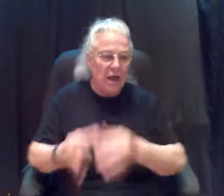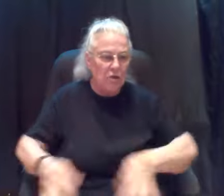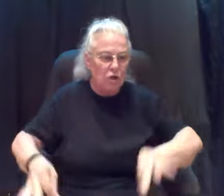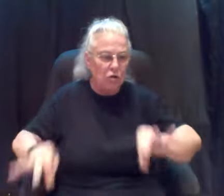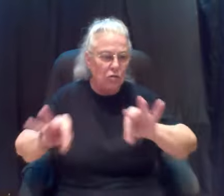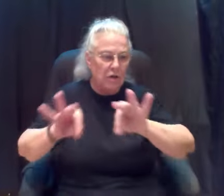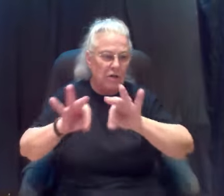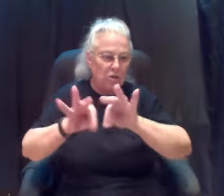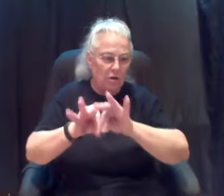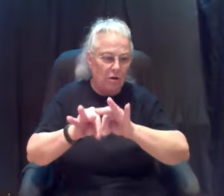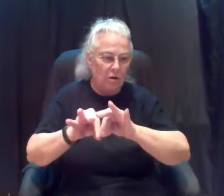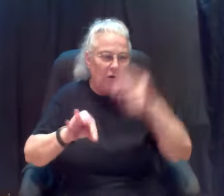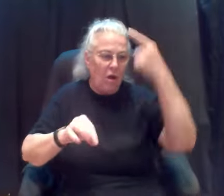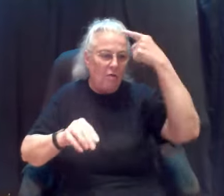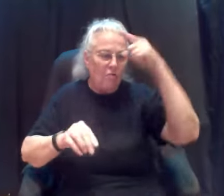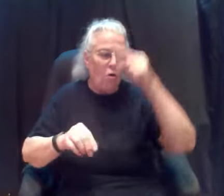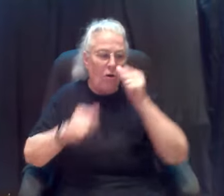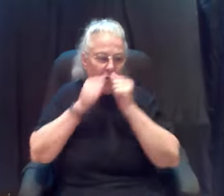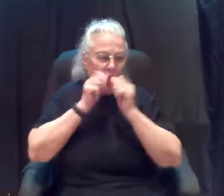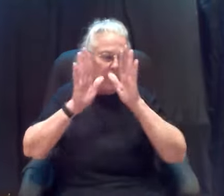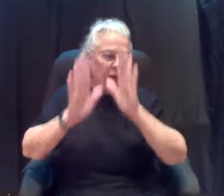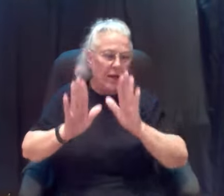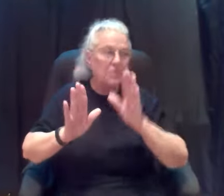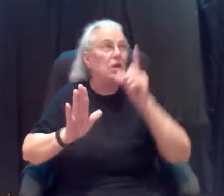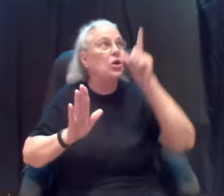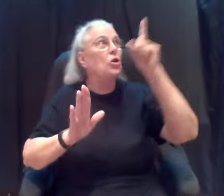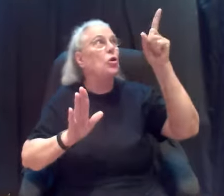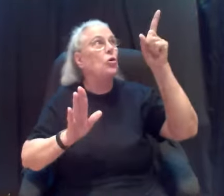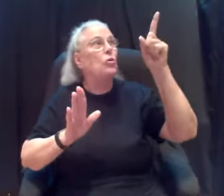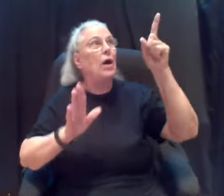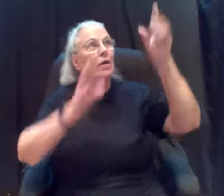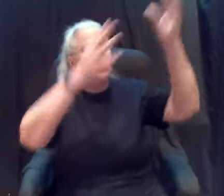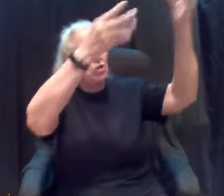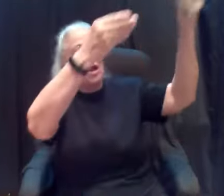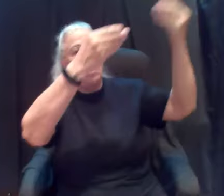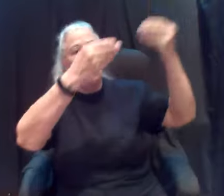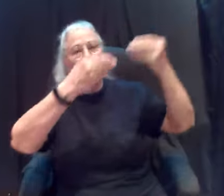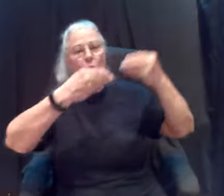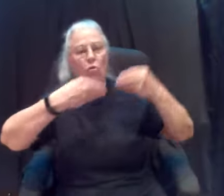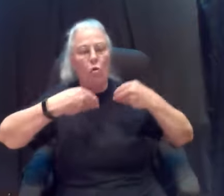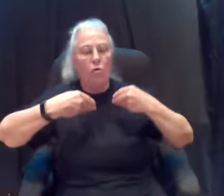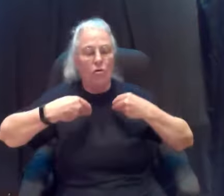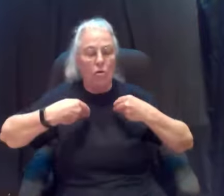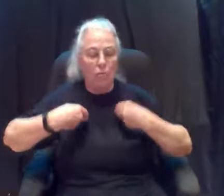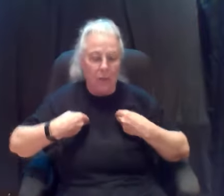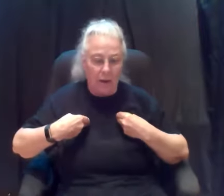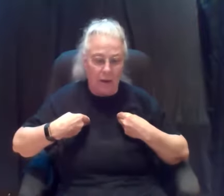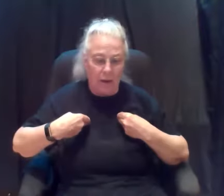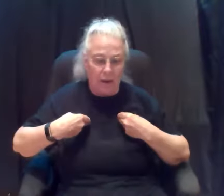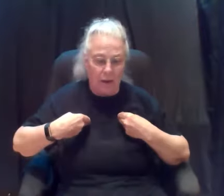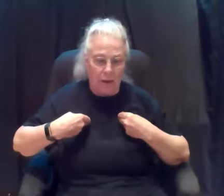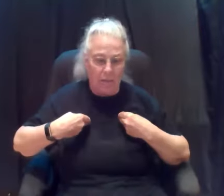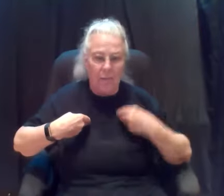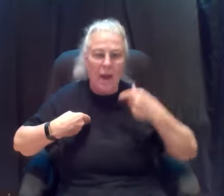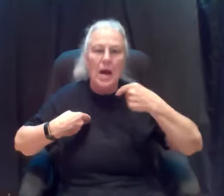that you deserve, for the blessing you have showered over me.